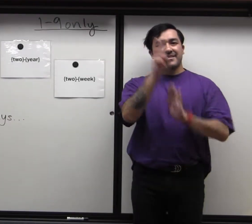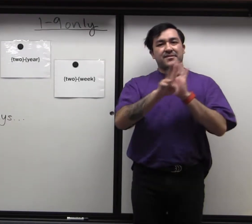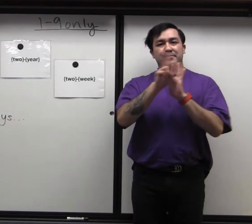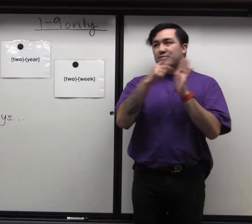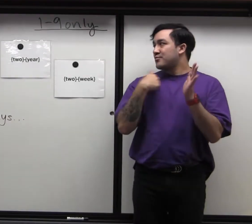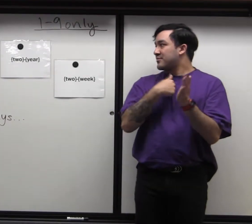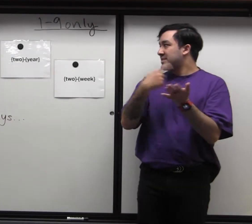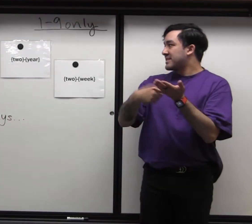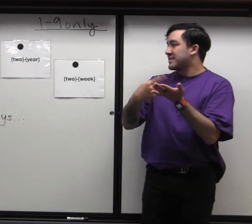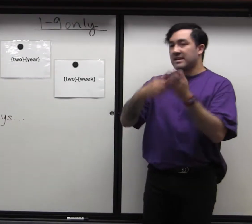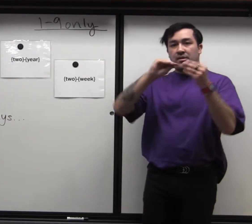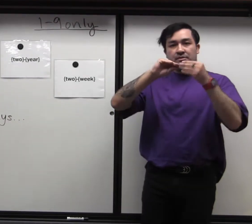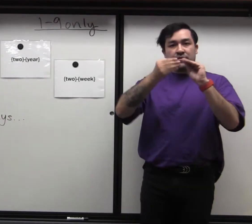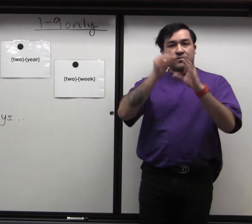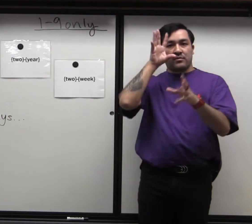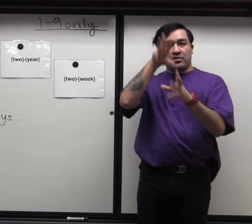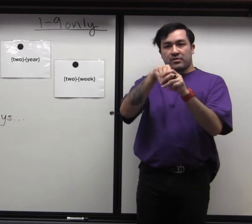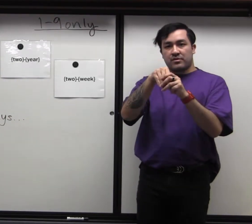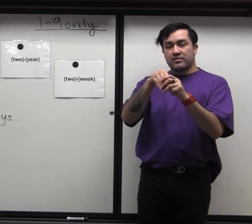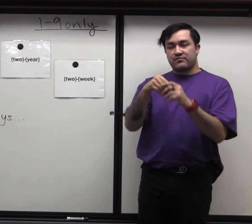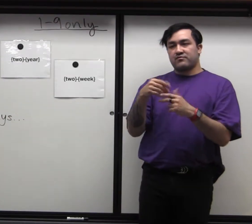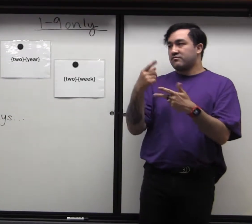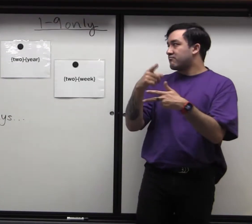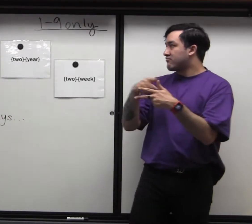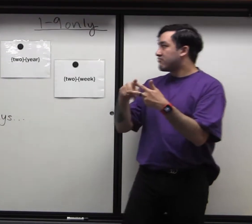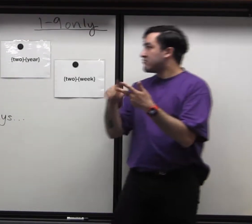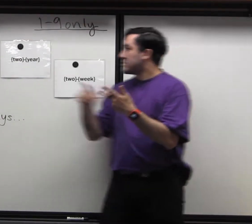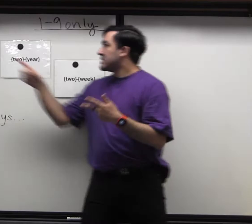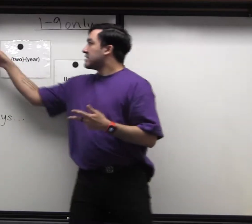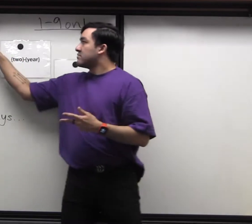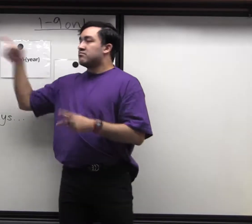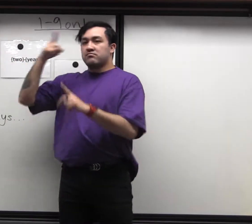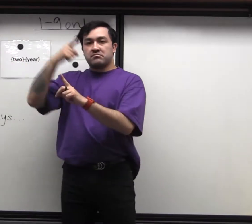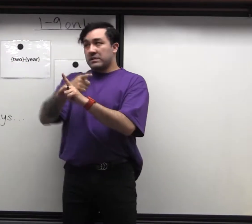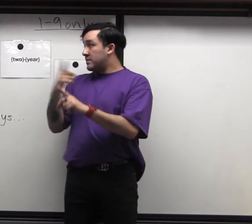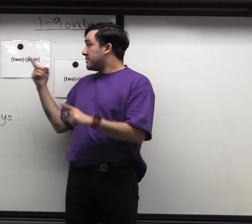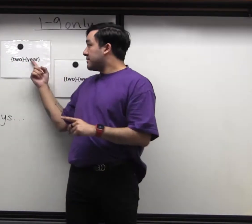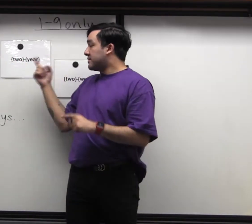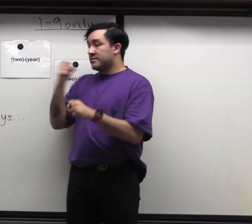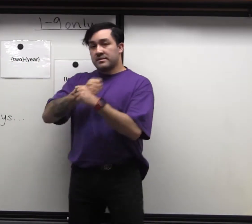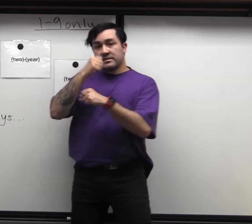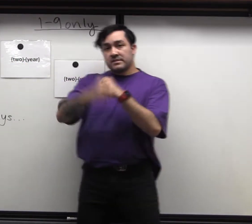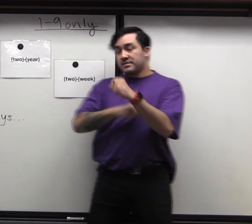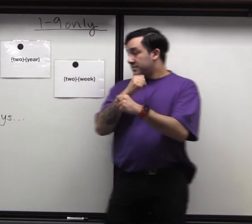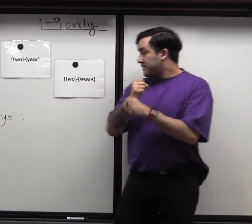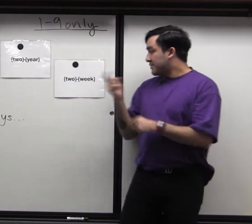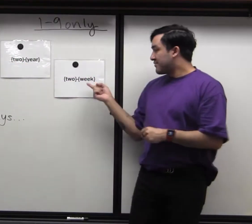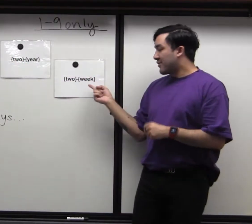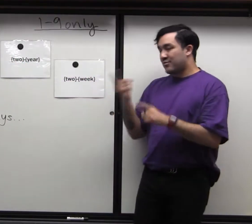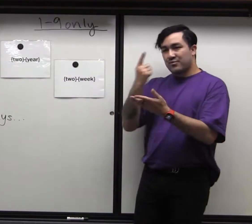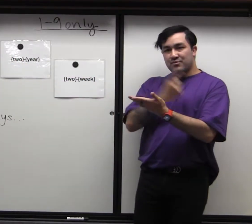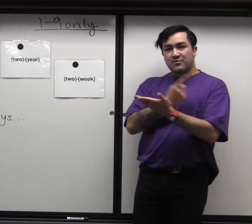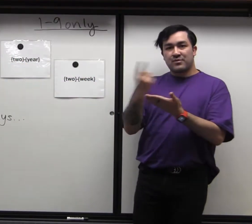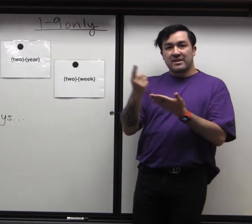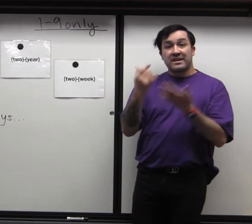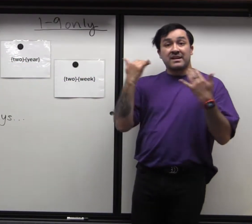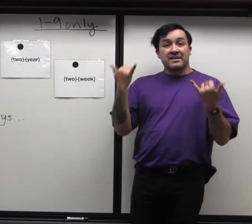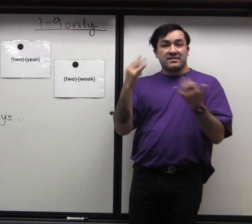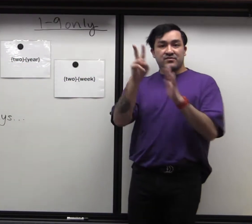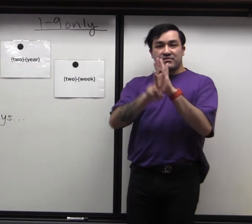So in the last video, we started talking about numerical incorporation and how we can combine that with the science month, year, and week, and how we can make it a